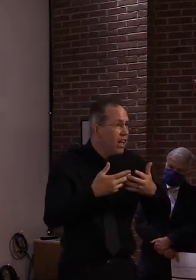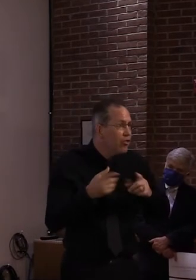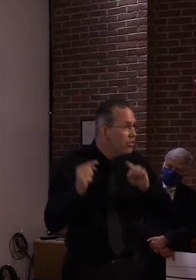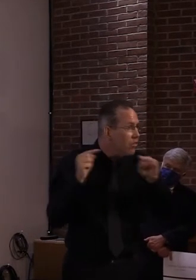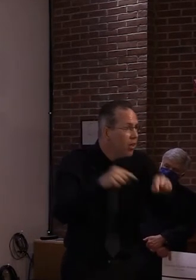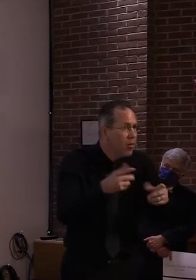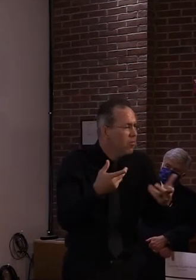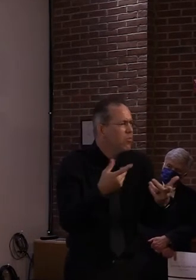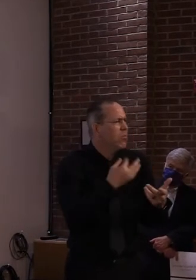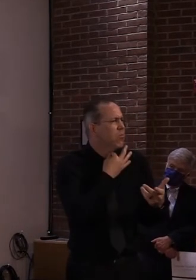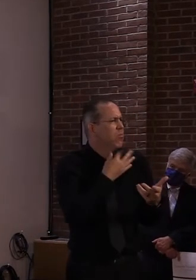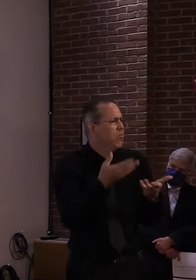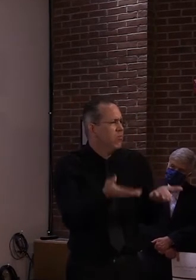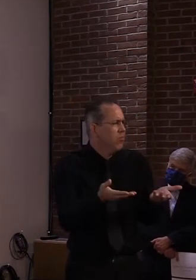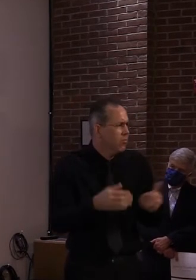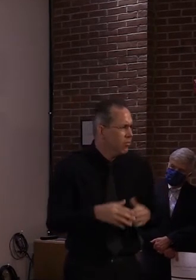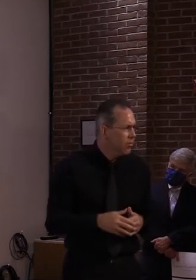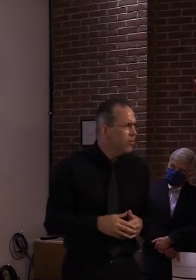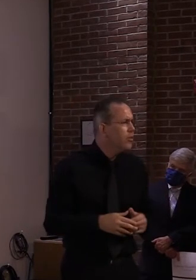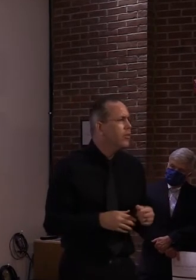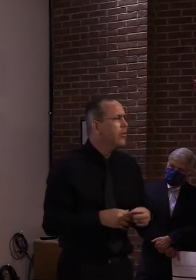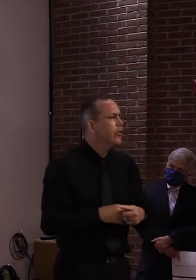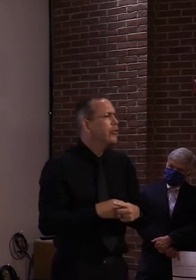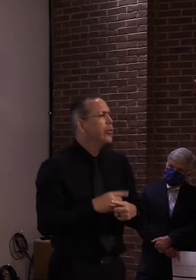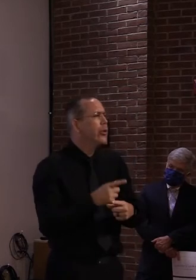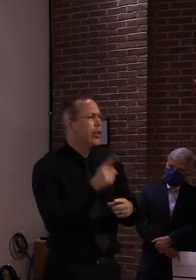person has entered other than employees?